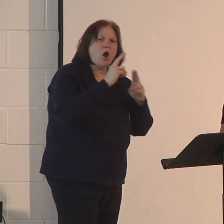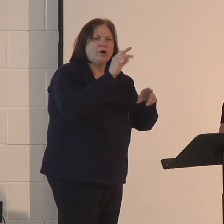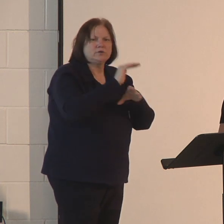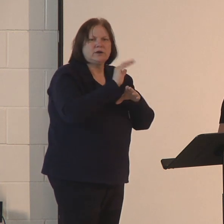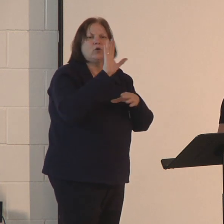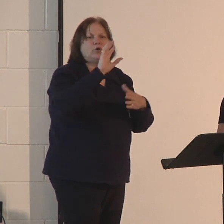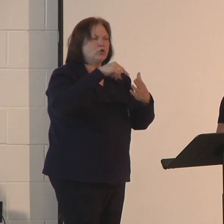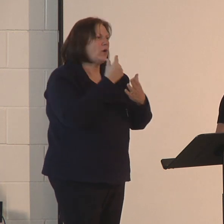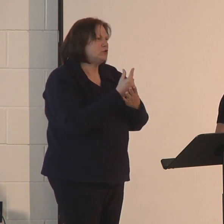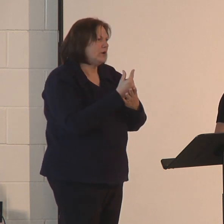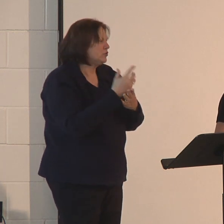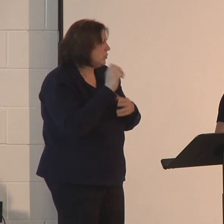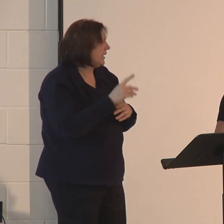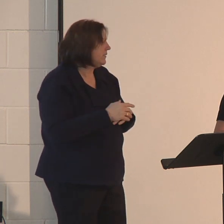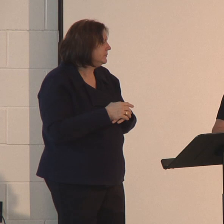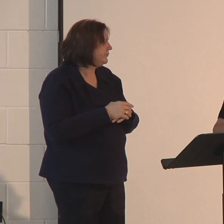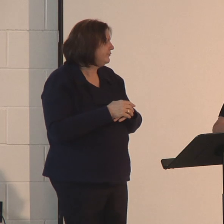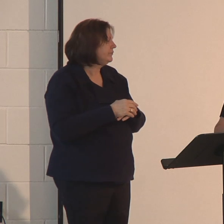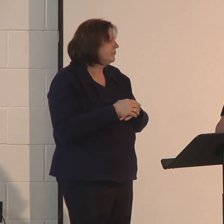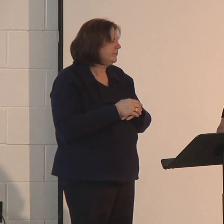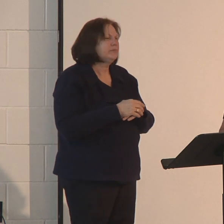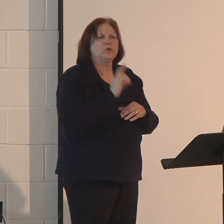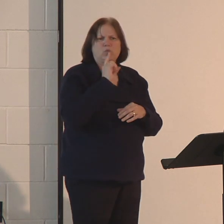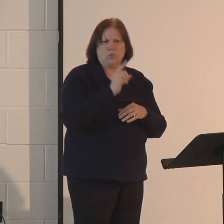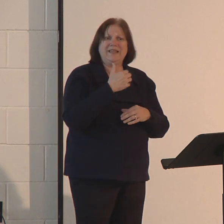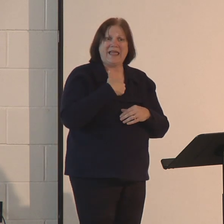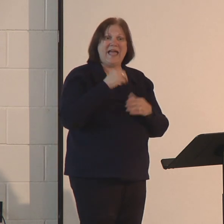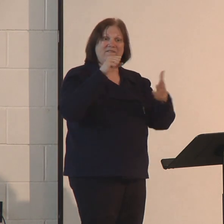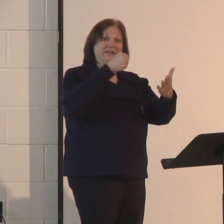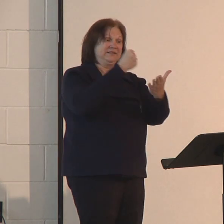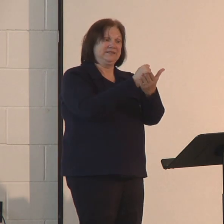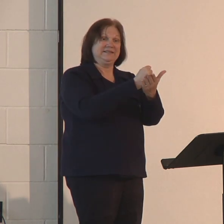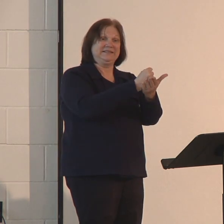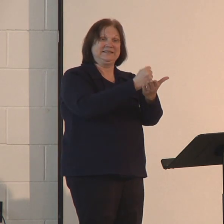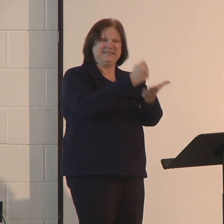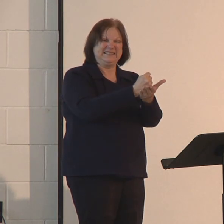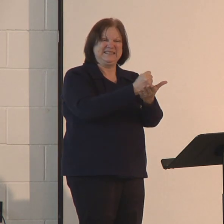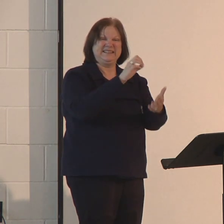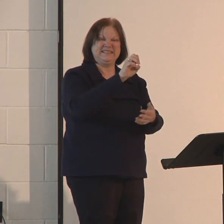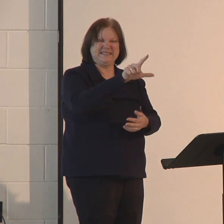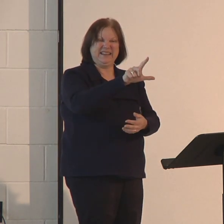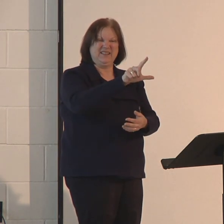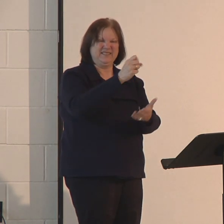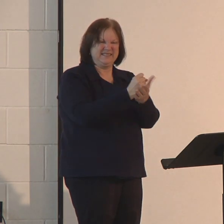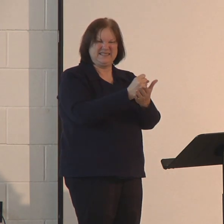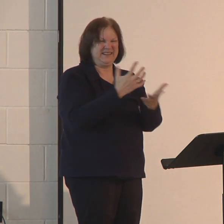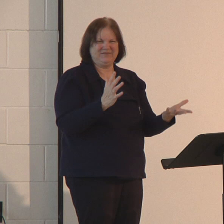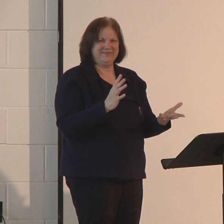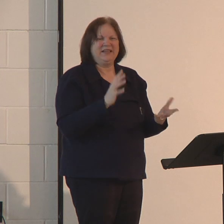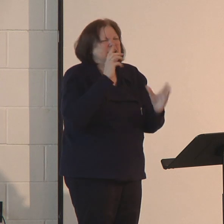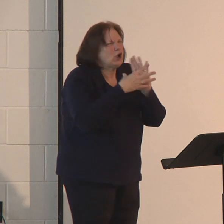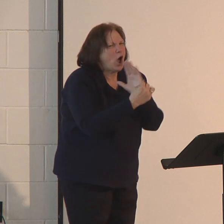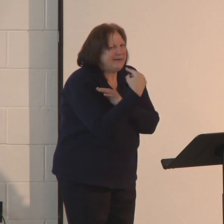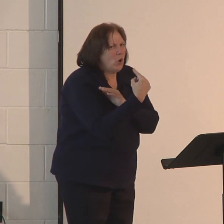your graduation, okay? And it will literally have the seal. So I don't have the seals on here. This is just a copy. But I do want